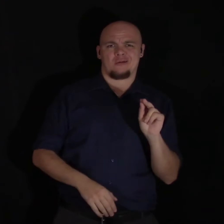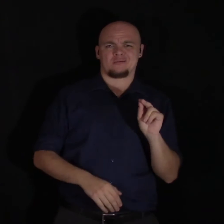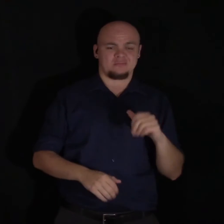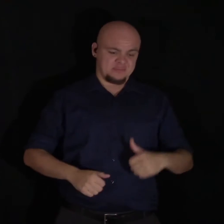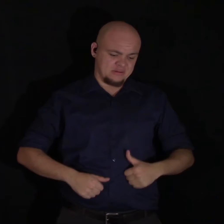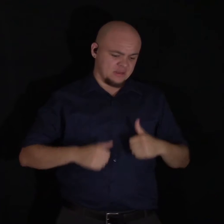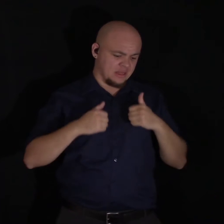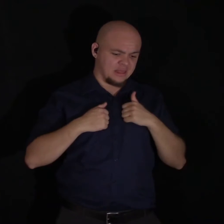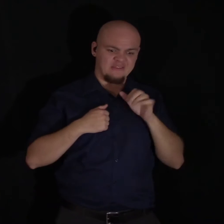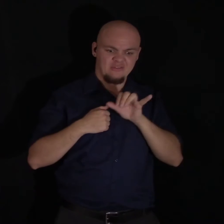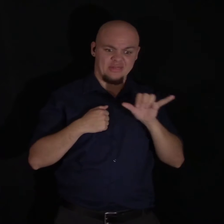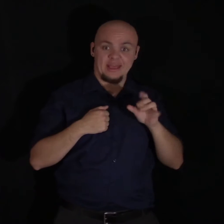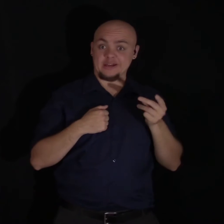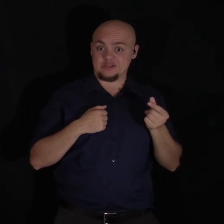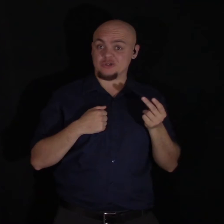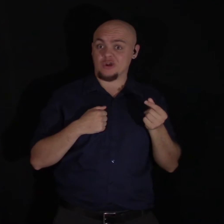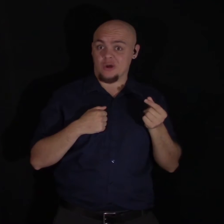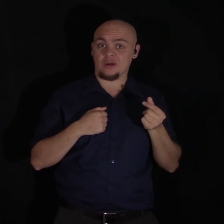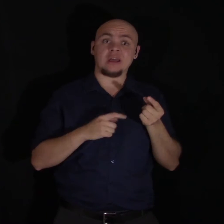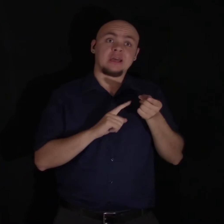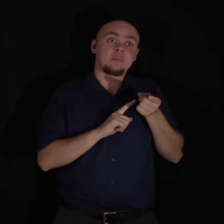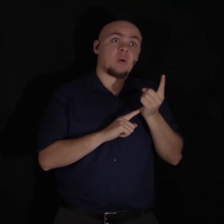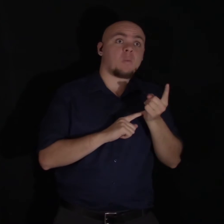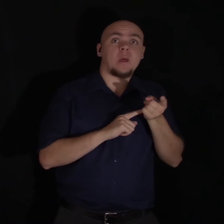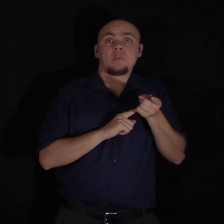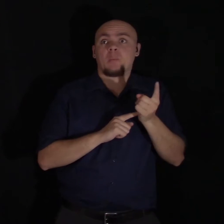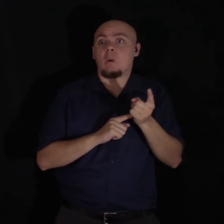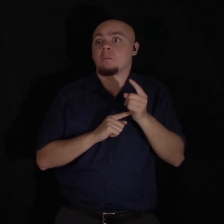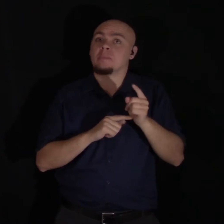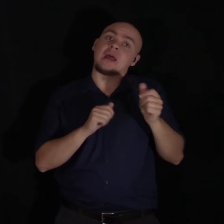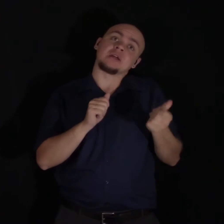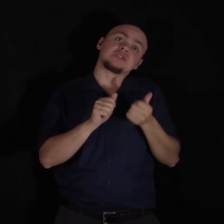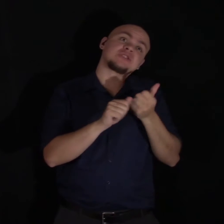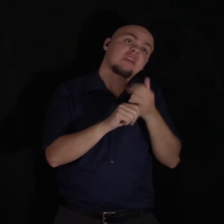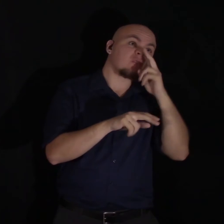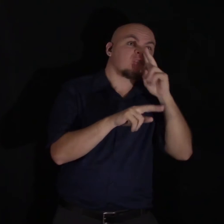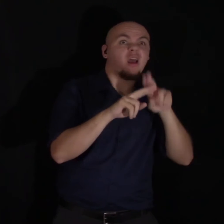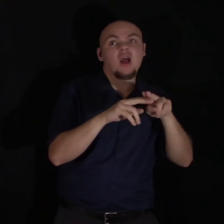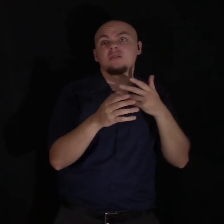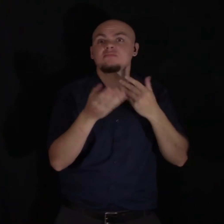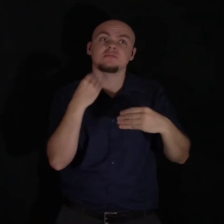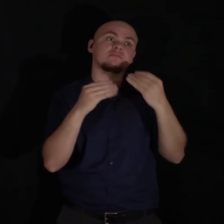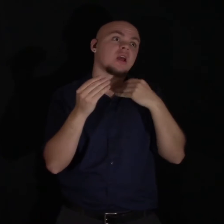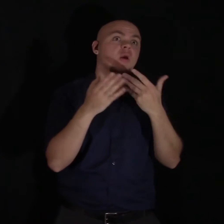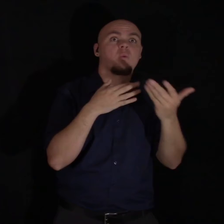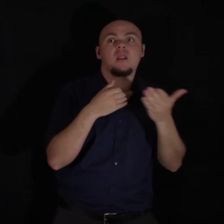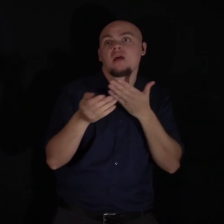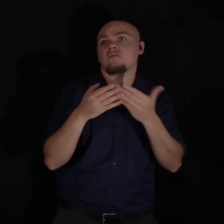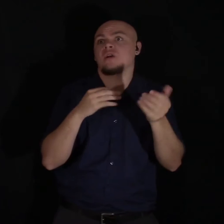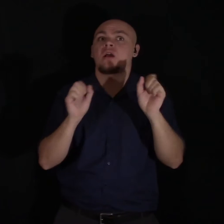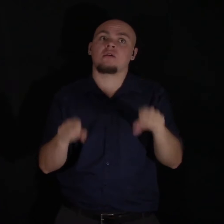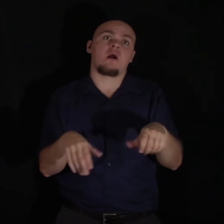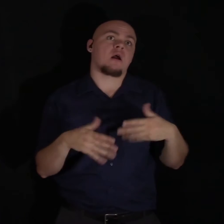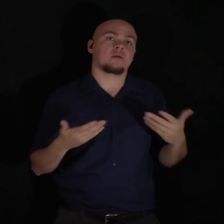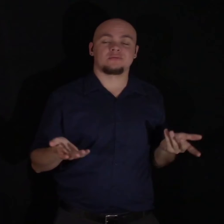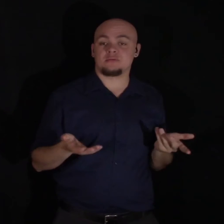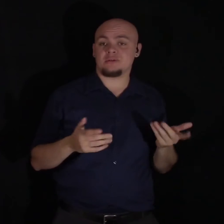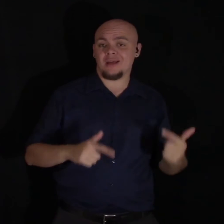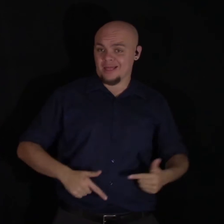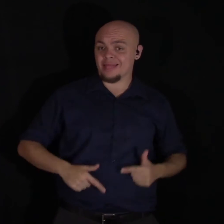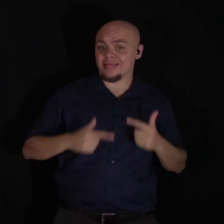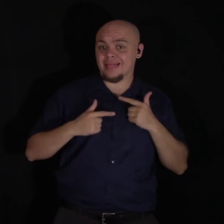my life like a dog, moment to moment. I chased balls. I ate whatever I could find on the ground. And life was